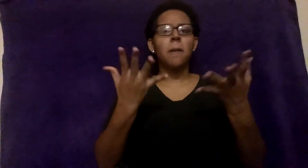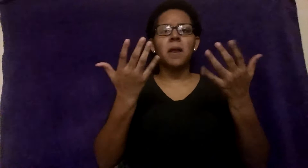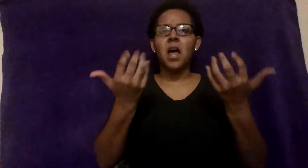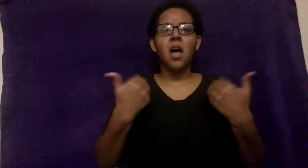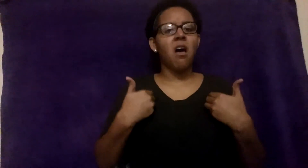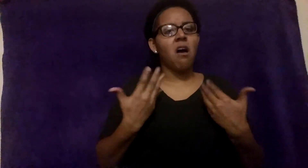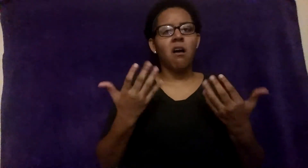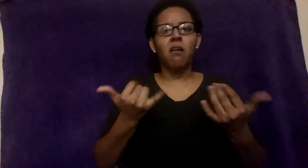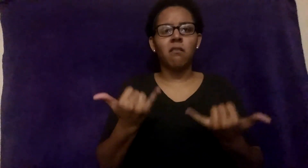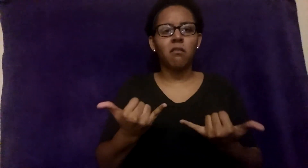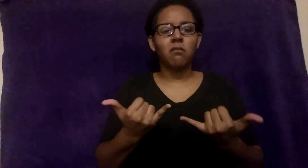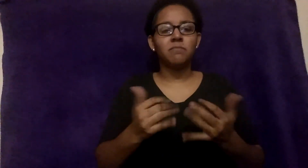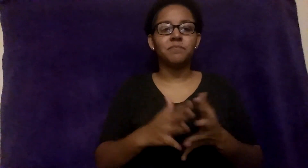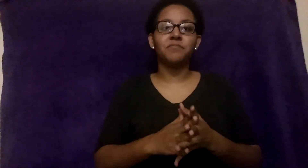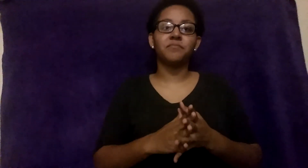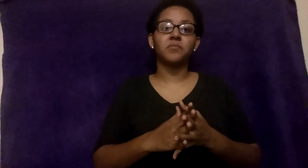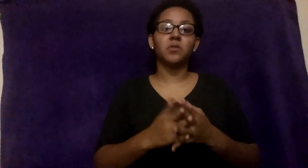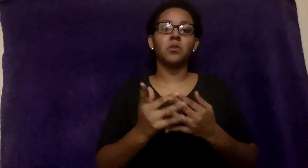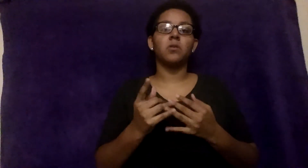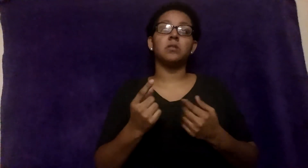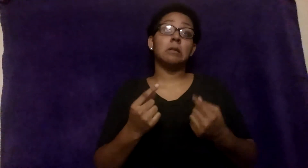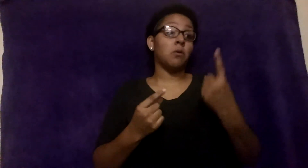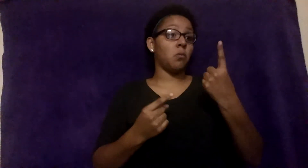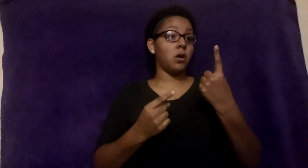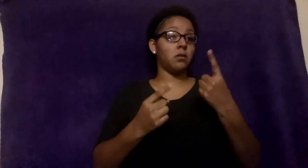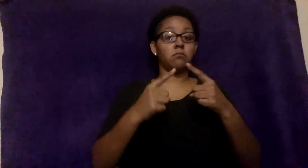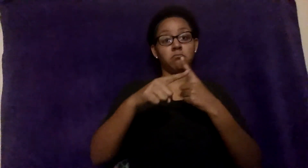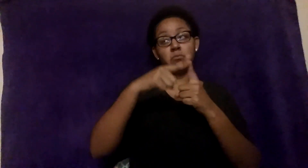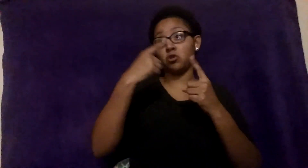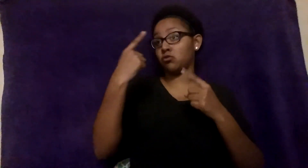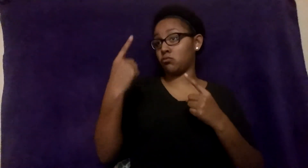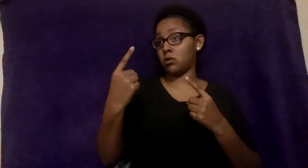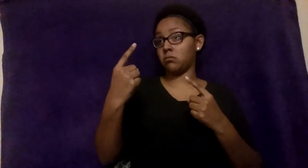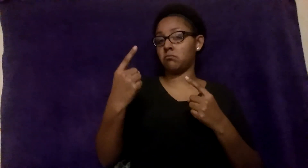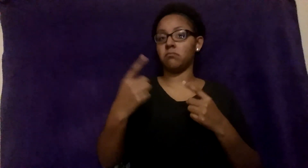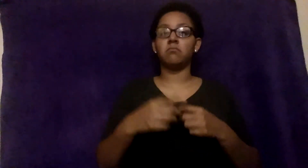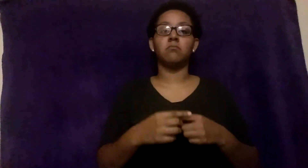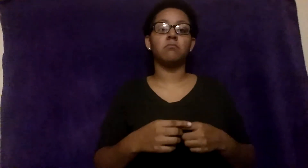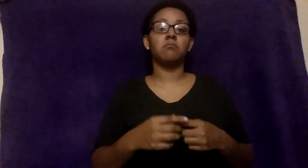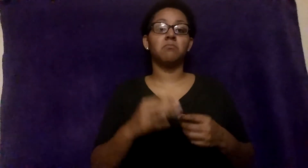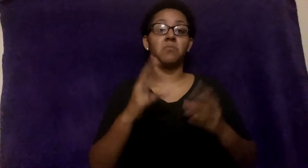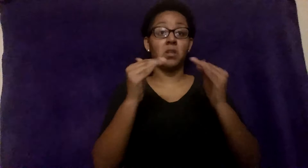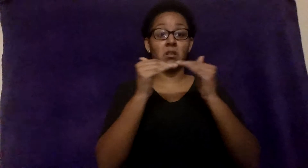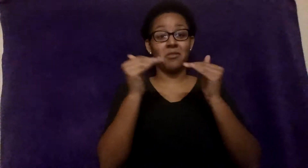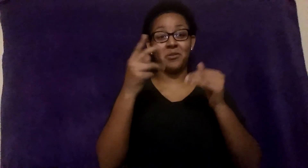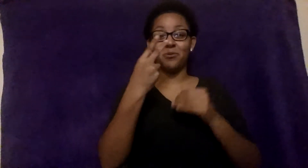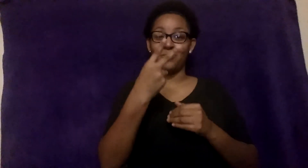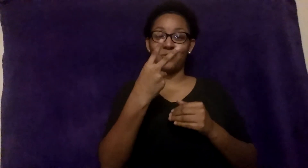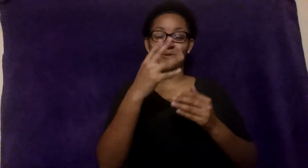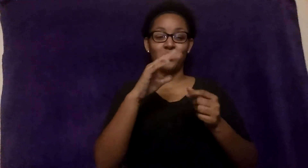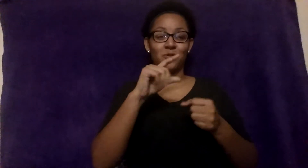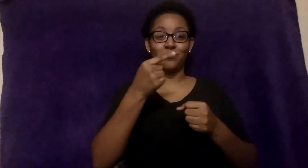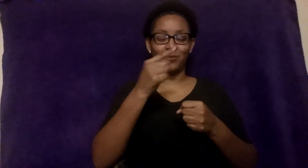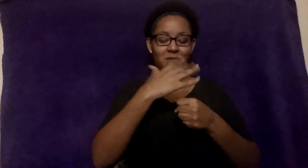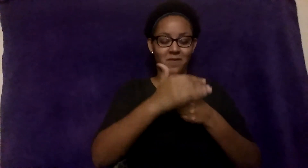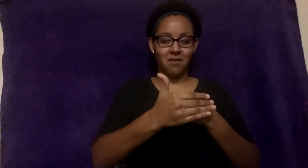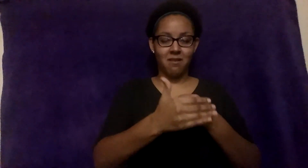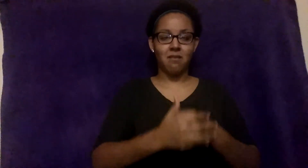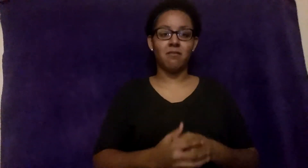now have? Well, let's see, I have 1, 2 avocados. So 1 plus 1 is equal to 2. Now, I know what you're thinking. That